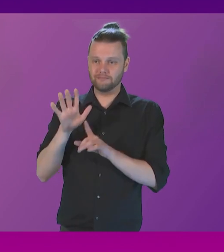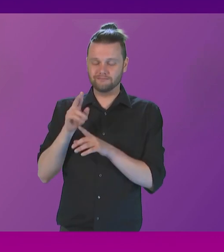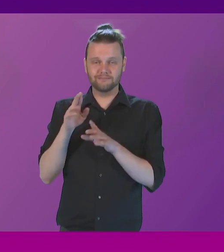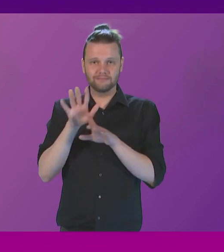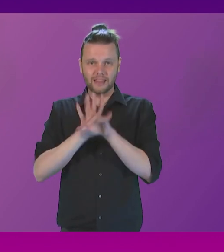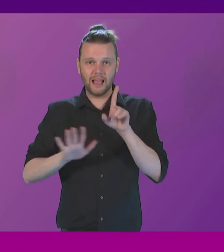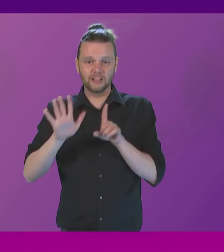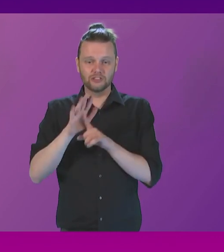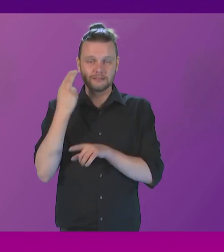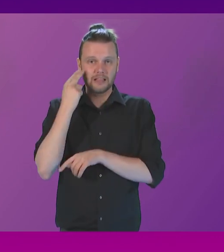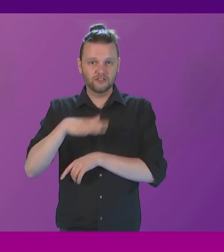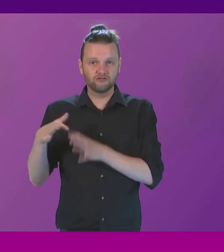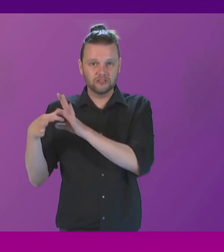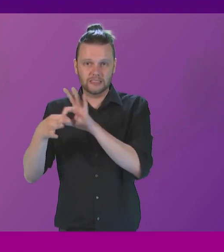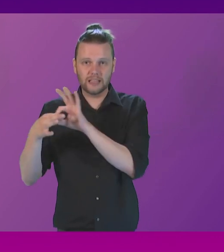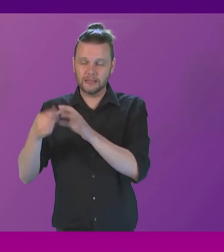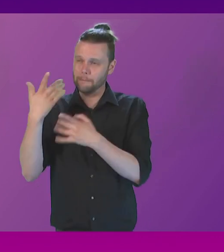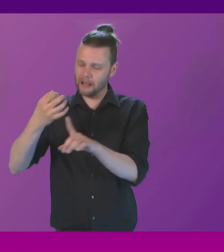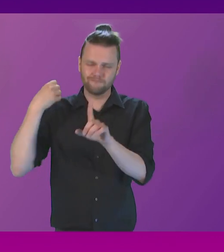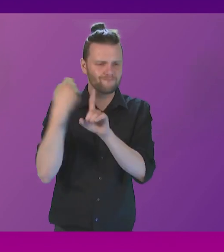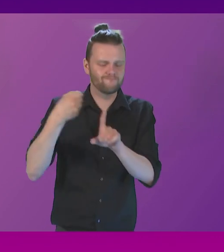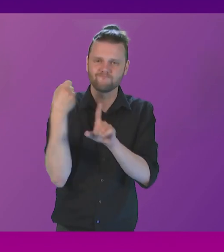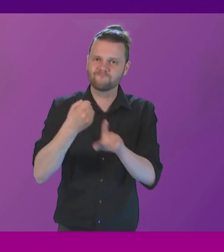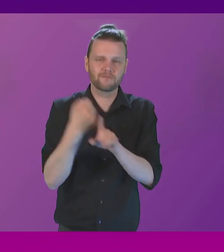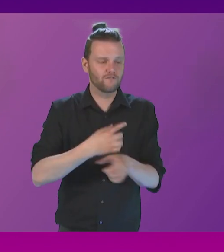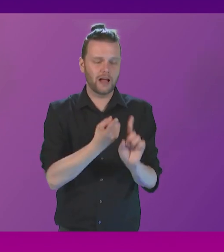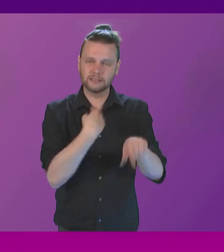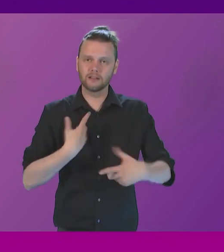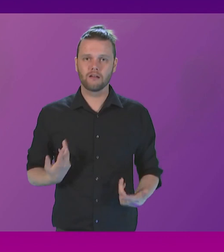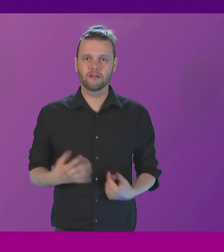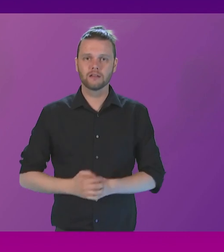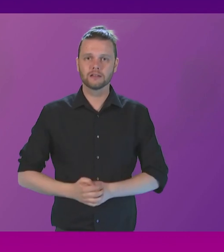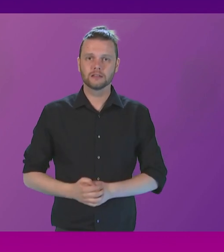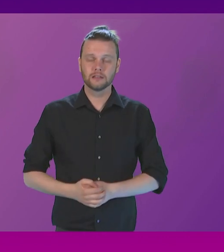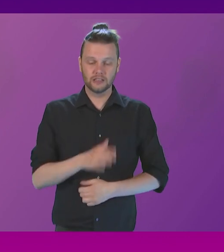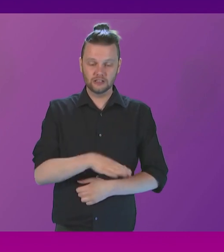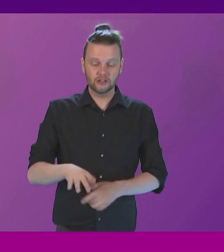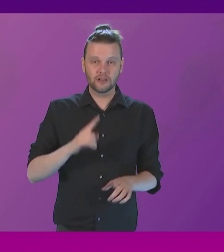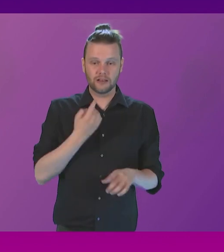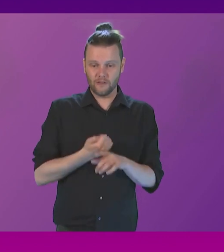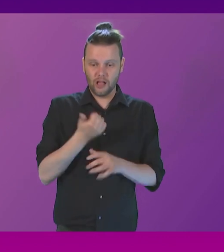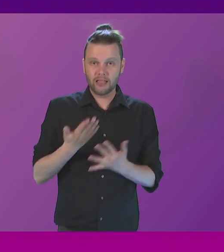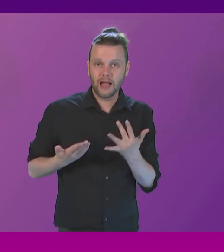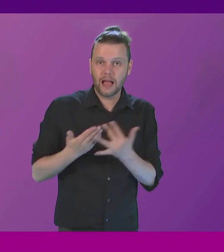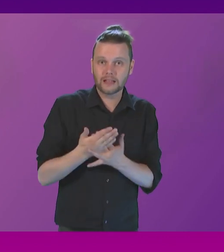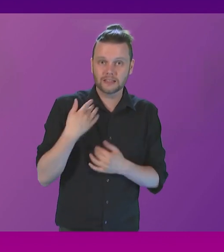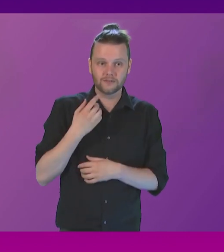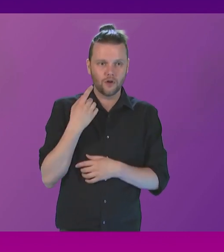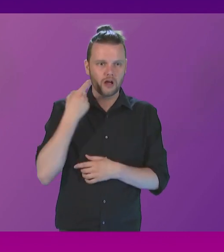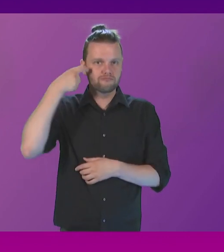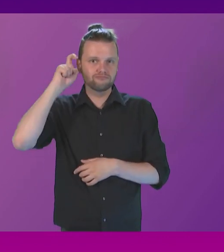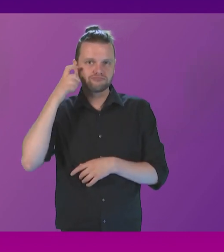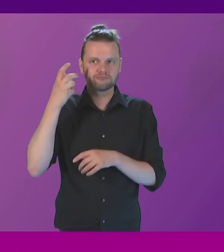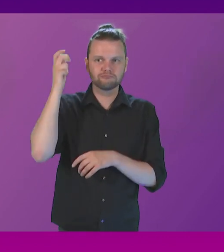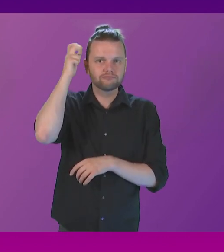Deaf Children's Society who fought tirelessly for answers. Children were prevented from gaining early access to hearing technology